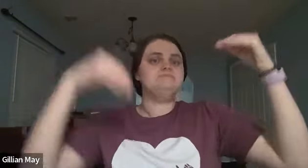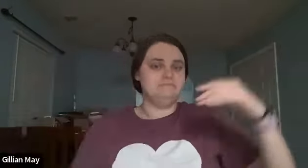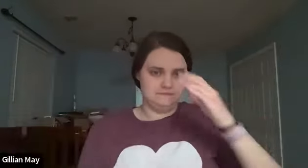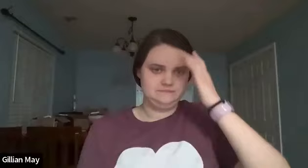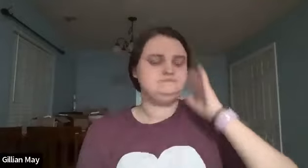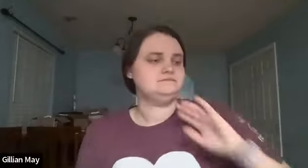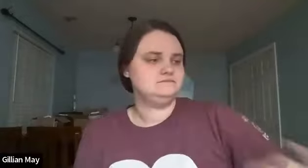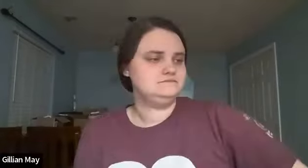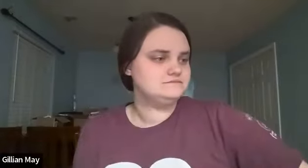And